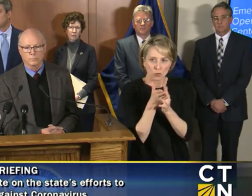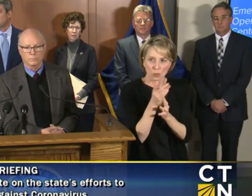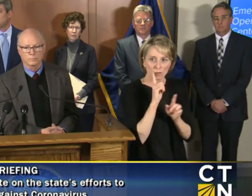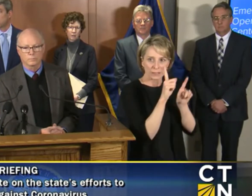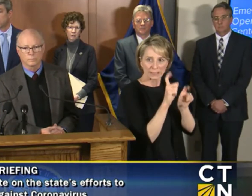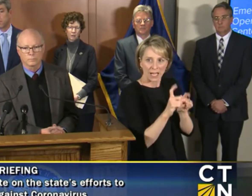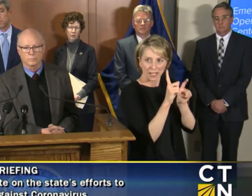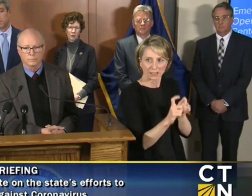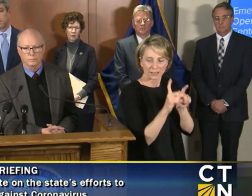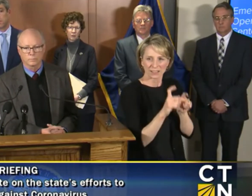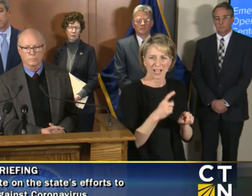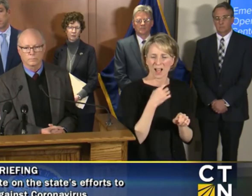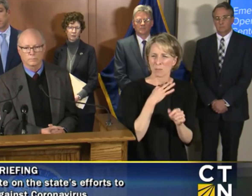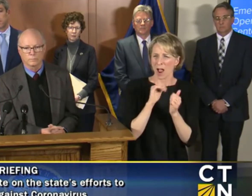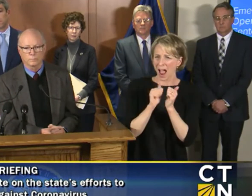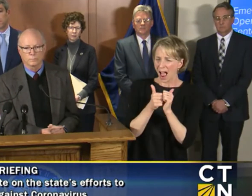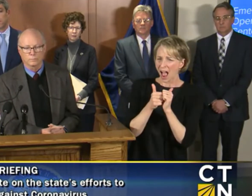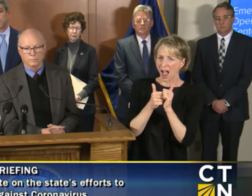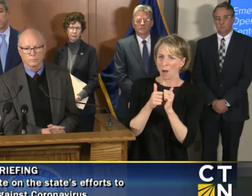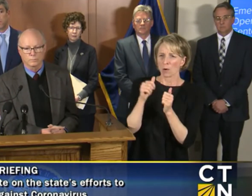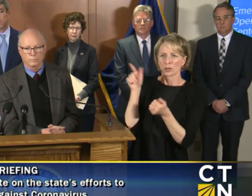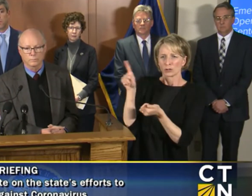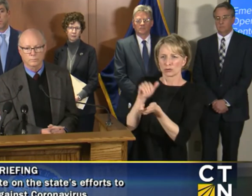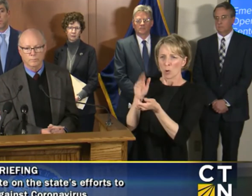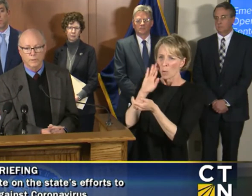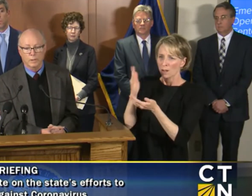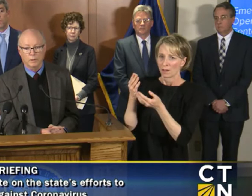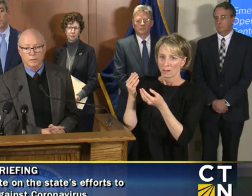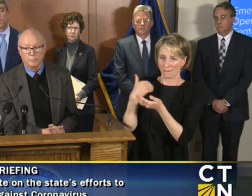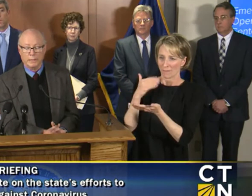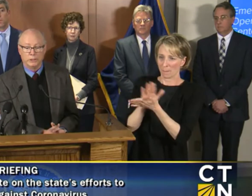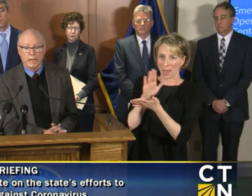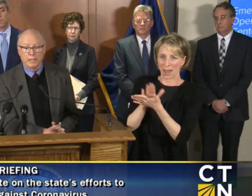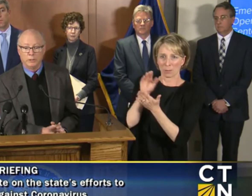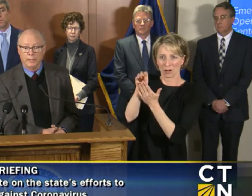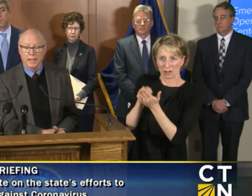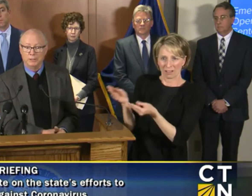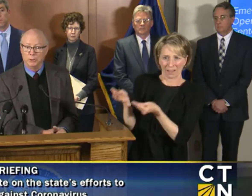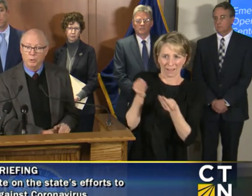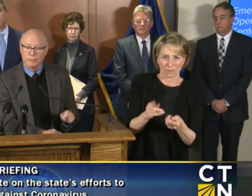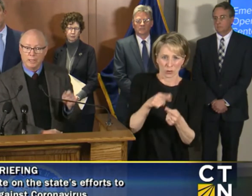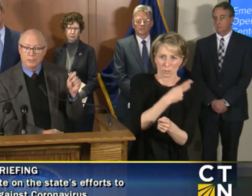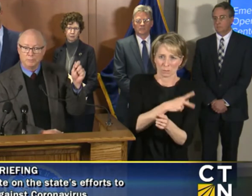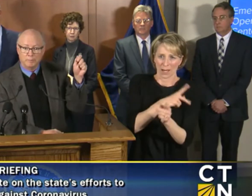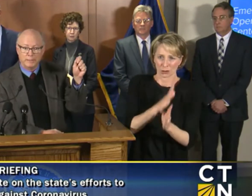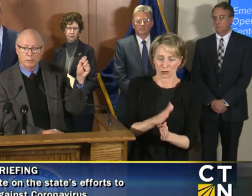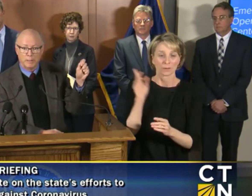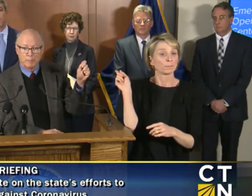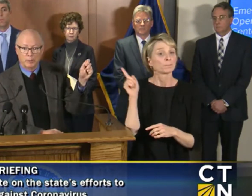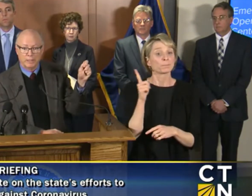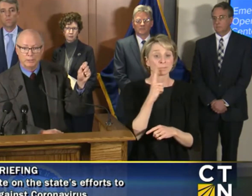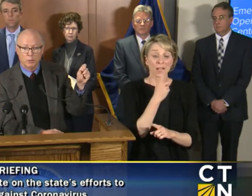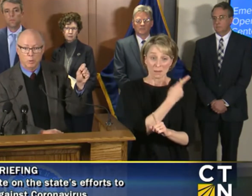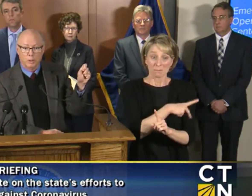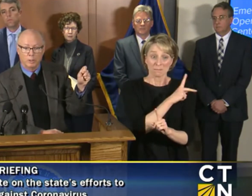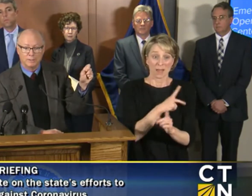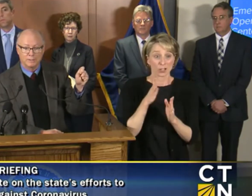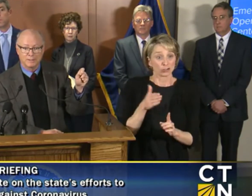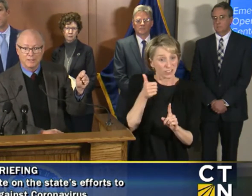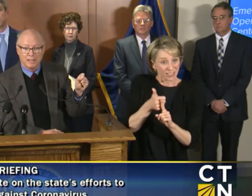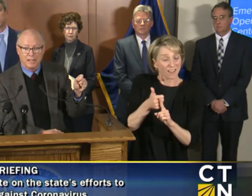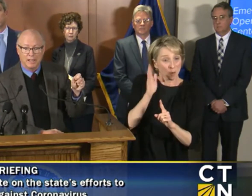get it to the person who needs to go to the drive-through? The patient actually has an old-fashioned piece of paper that's an